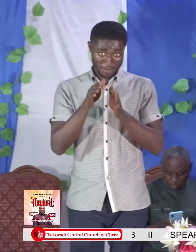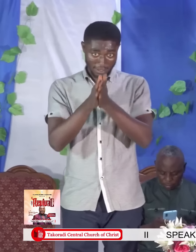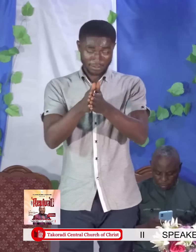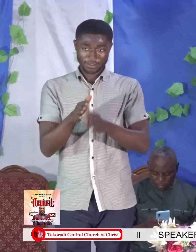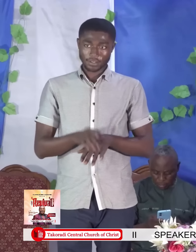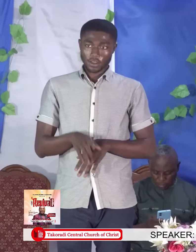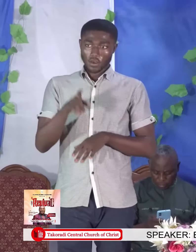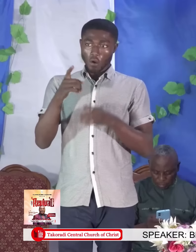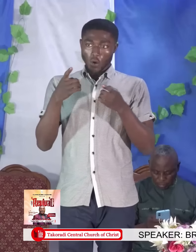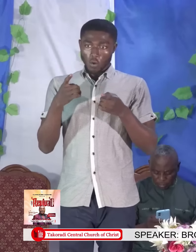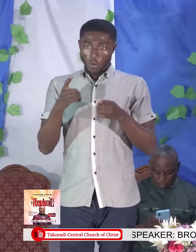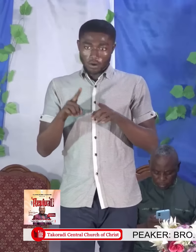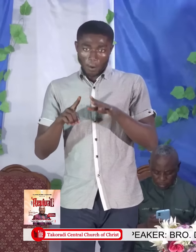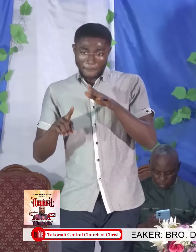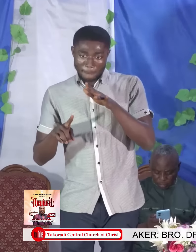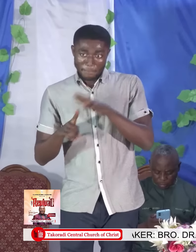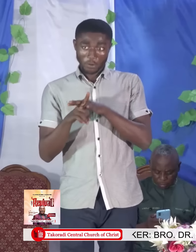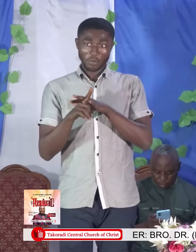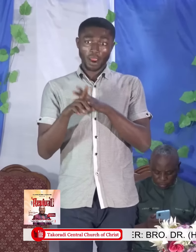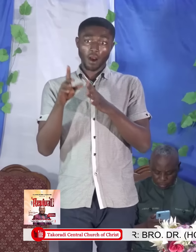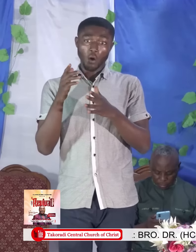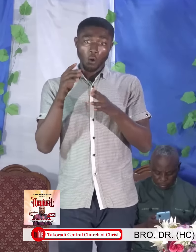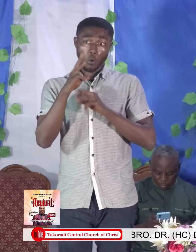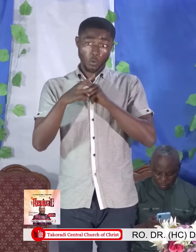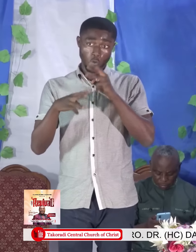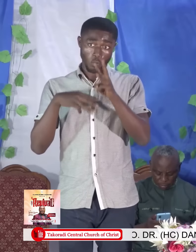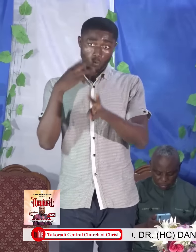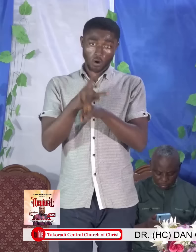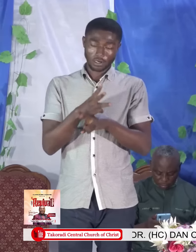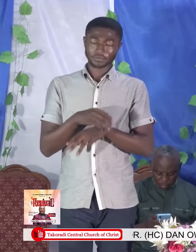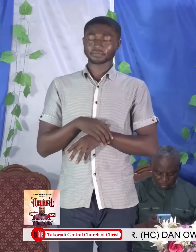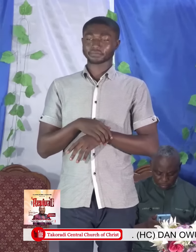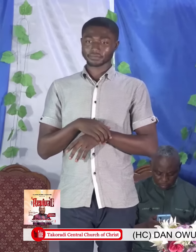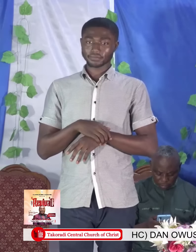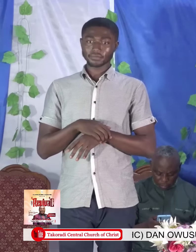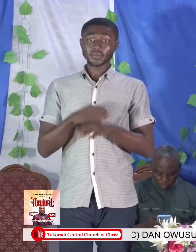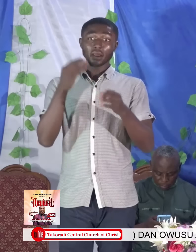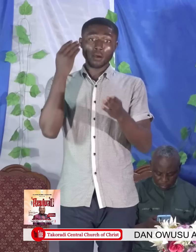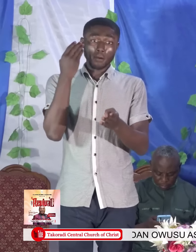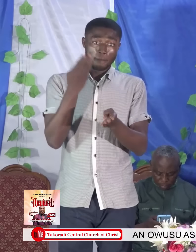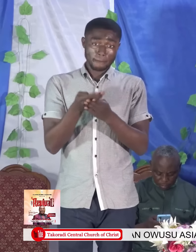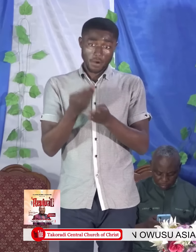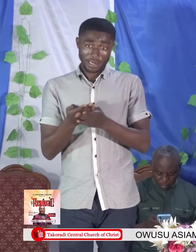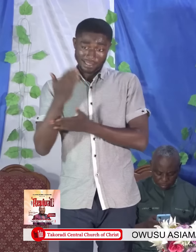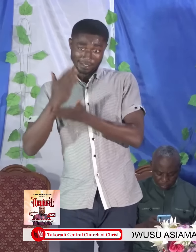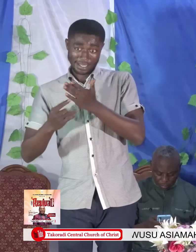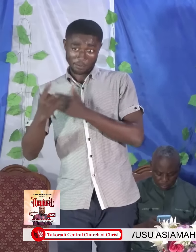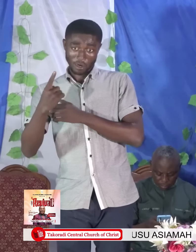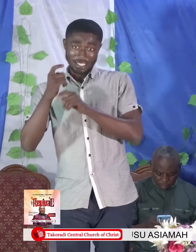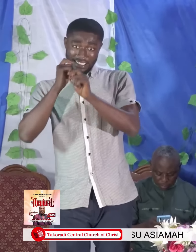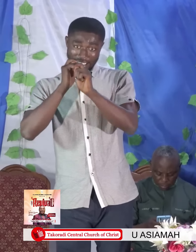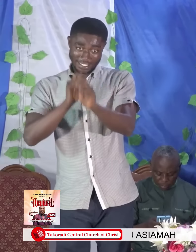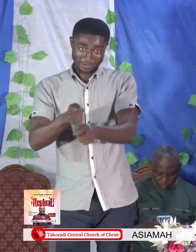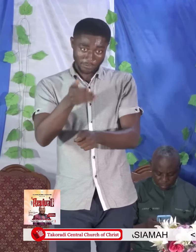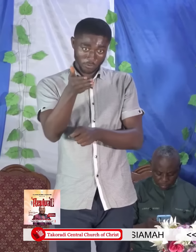uba we are seeing sika ba pa na obi dia chewo unko sere ni sika obi chewo sika asa